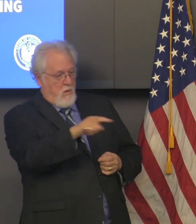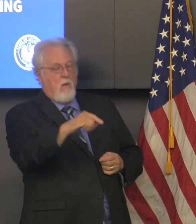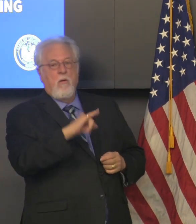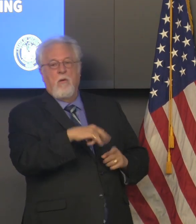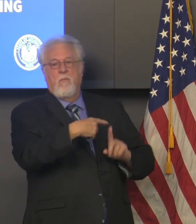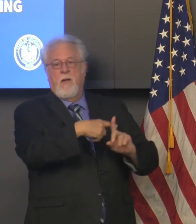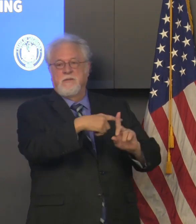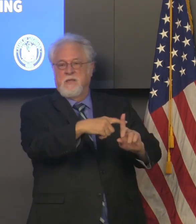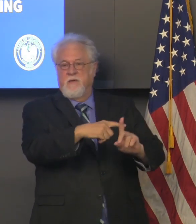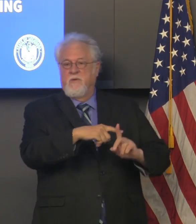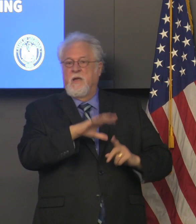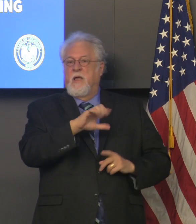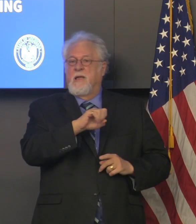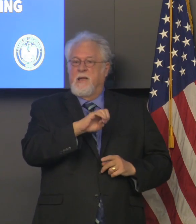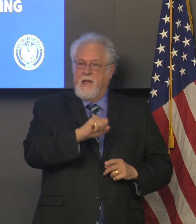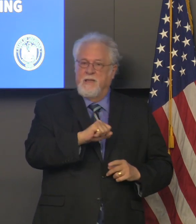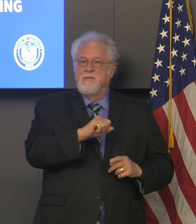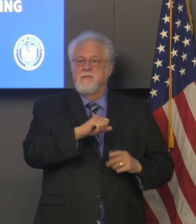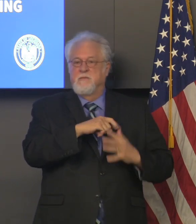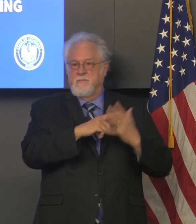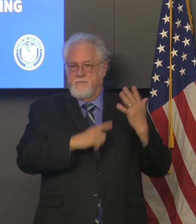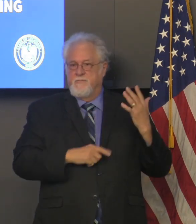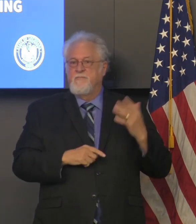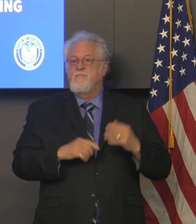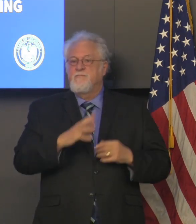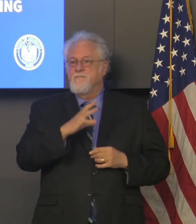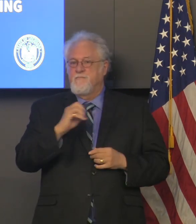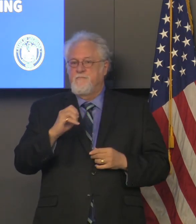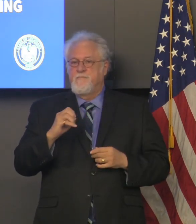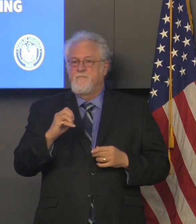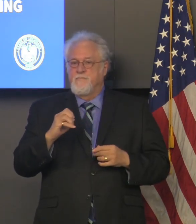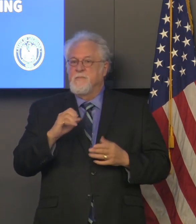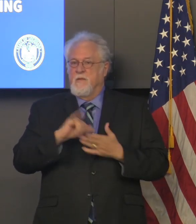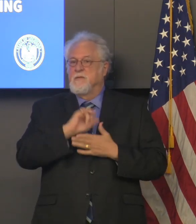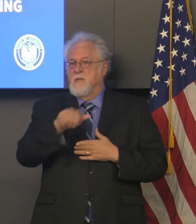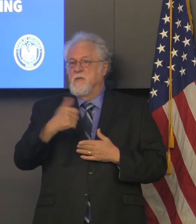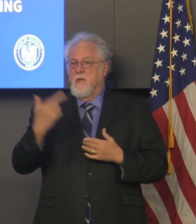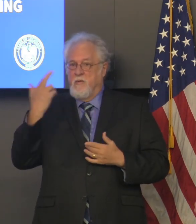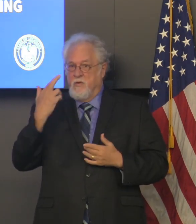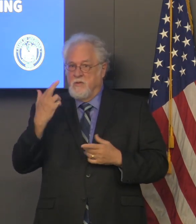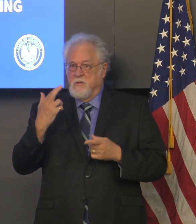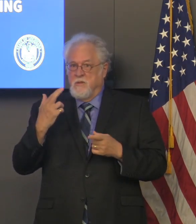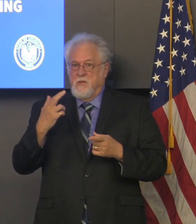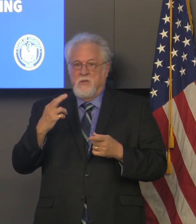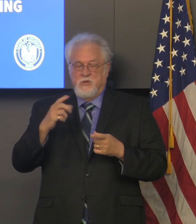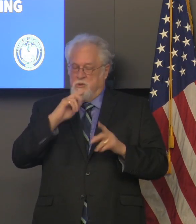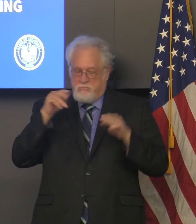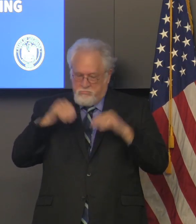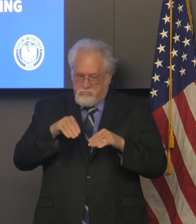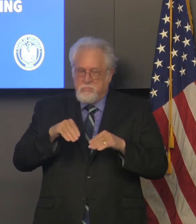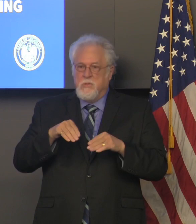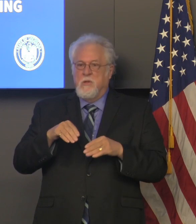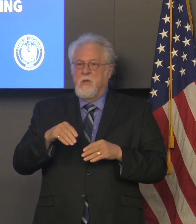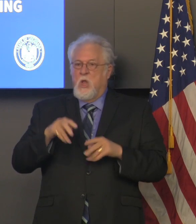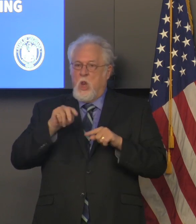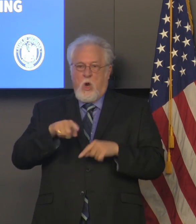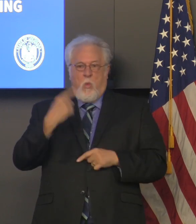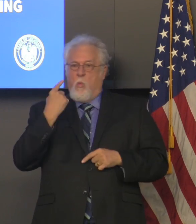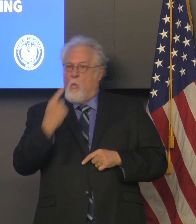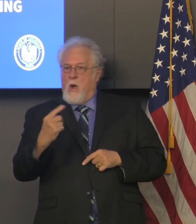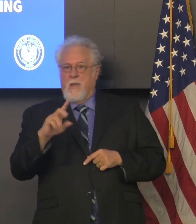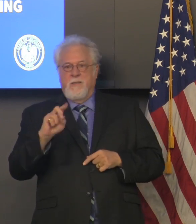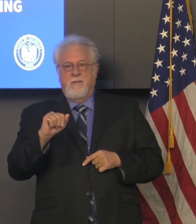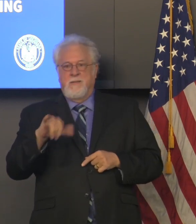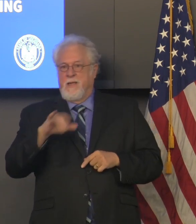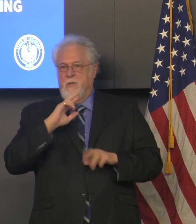positivity, cases, and all those sorts of things. And so that's another reason why nobody should look at any one